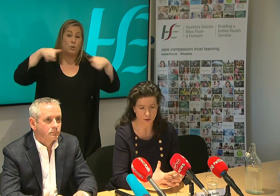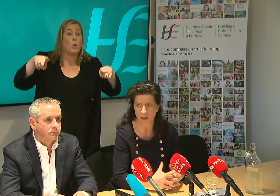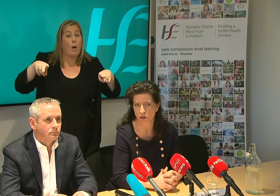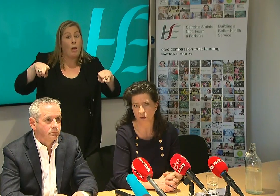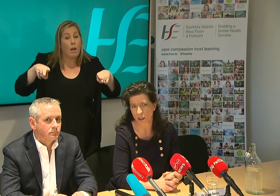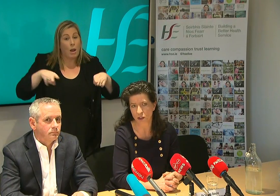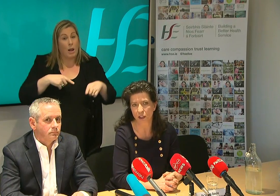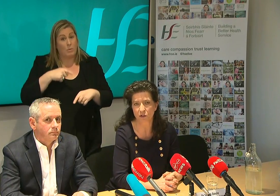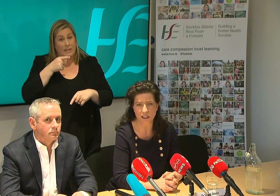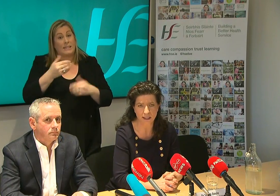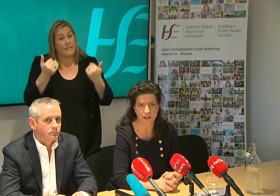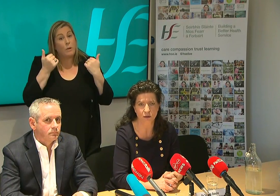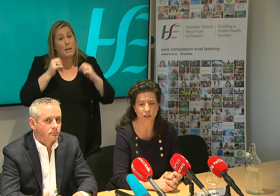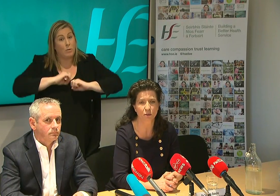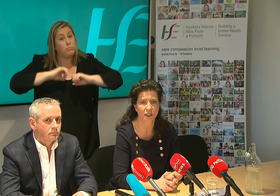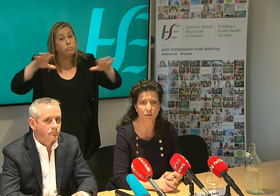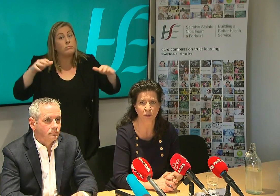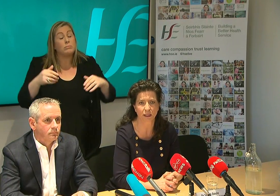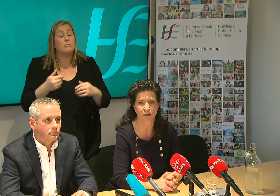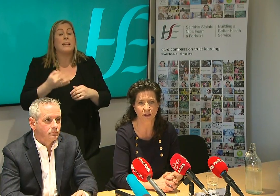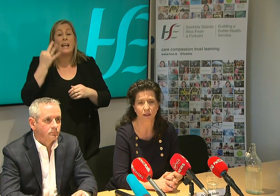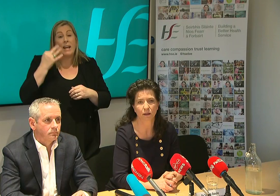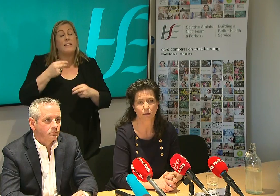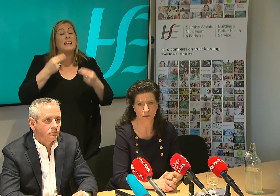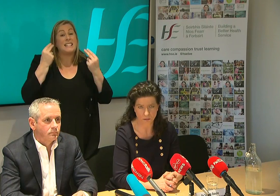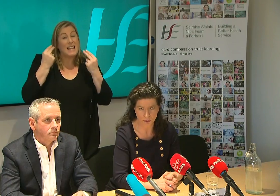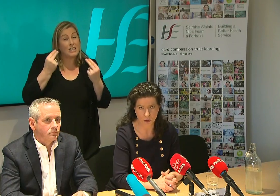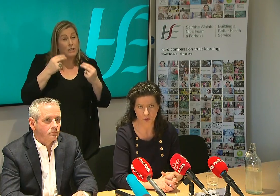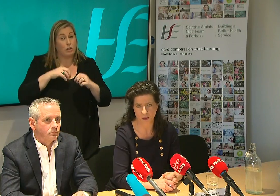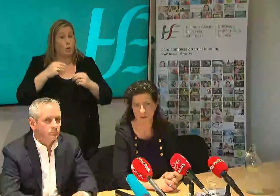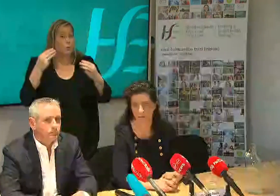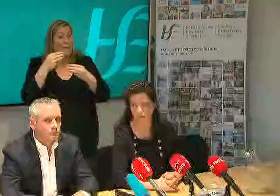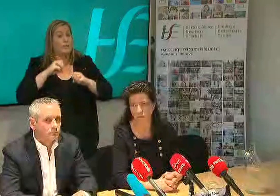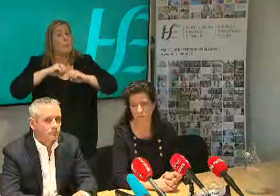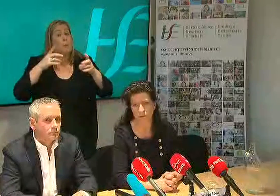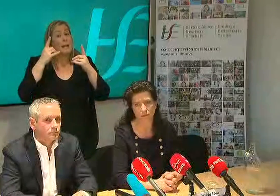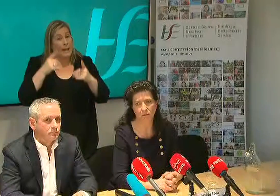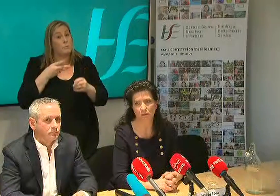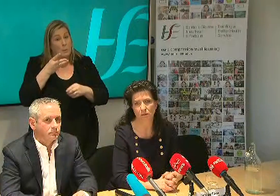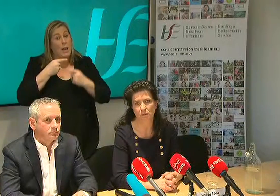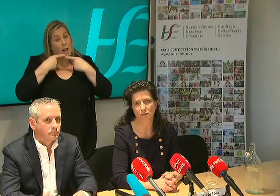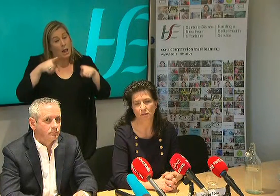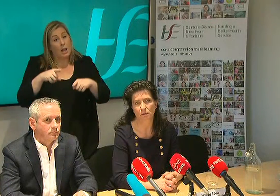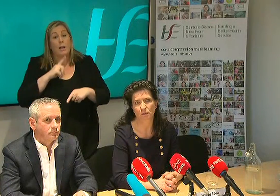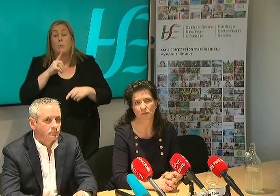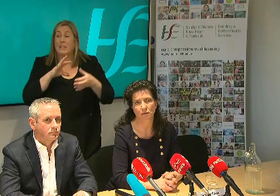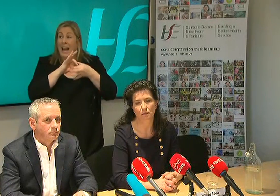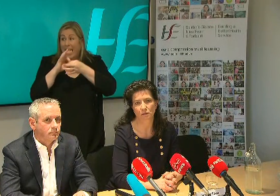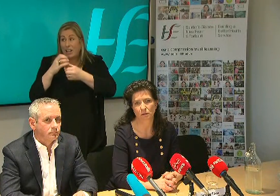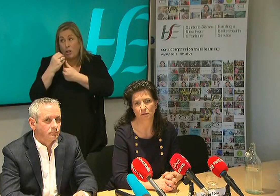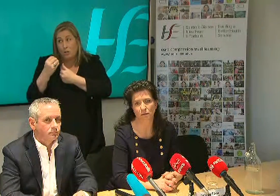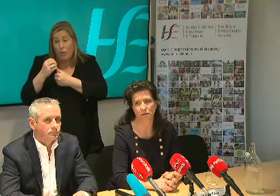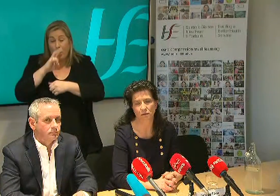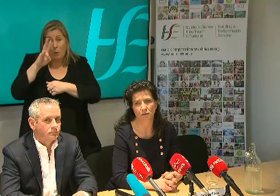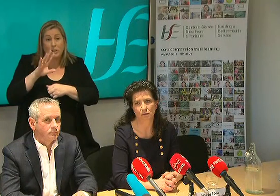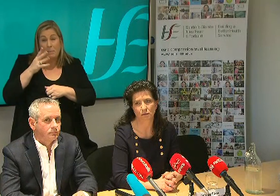would issue that information. If it is necessary to protect public health, we would do that. Well, just a linked kind of question, and you may